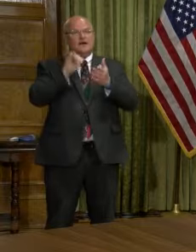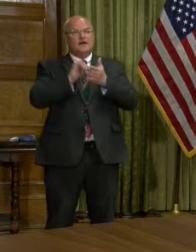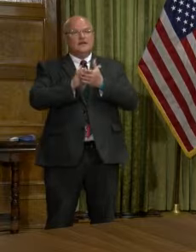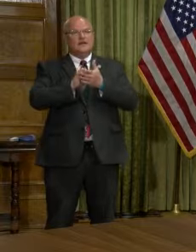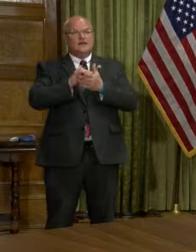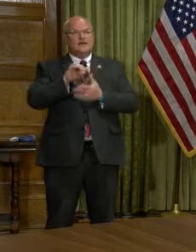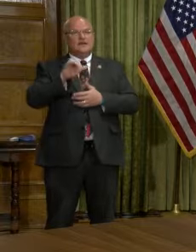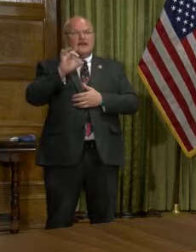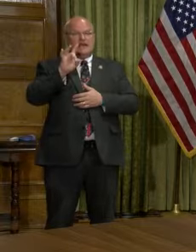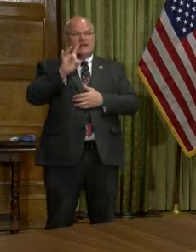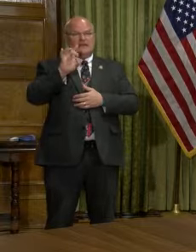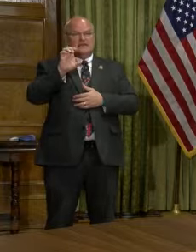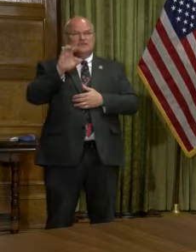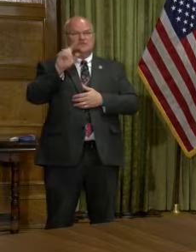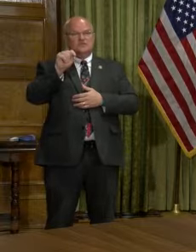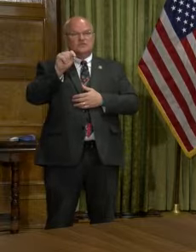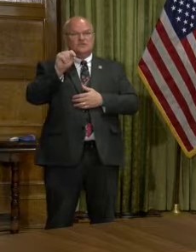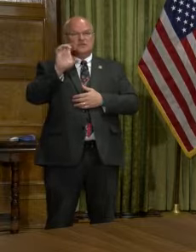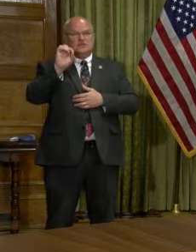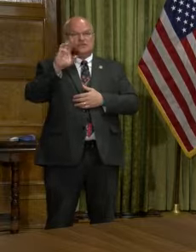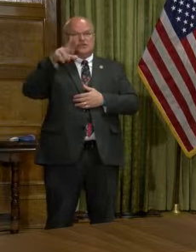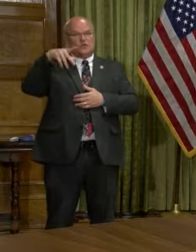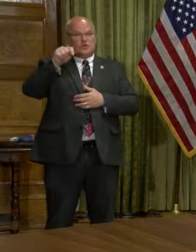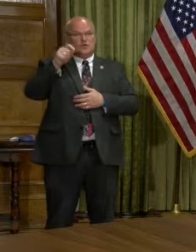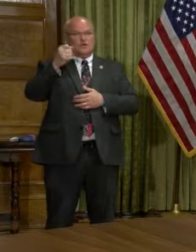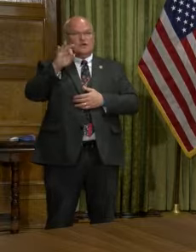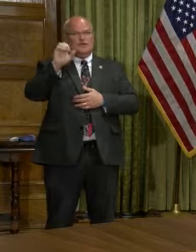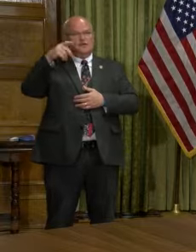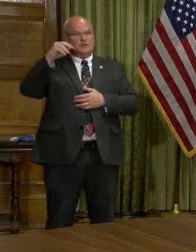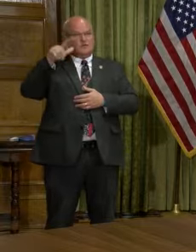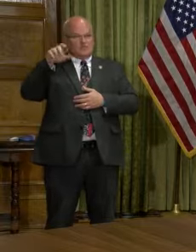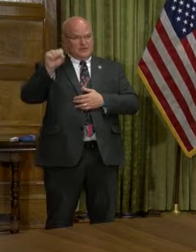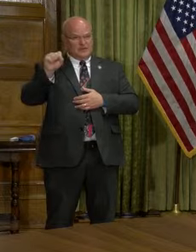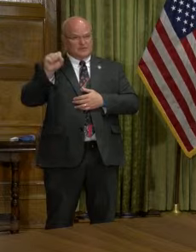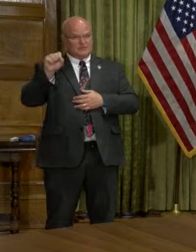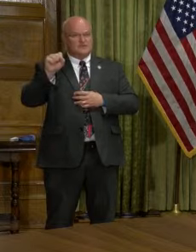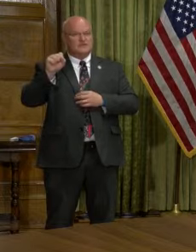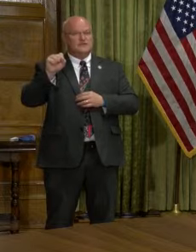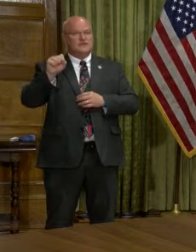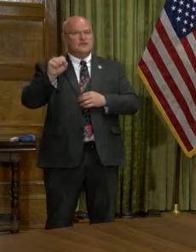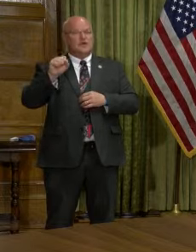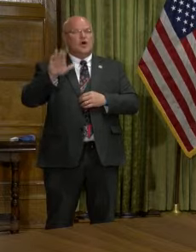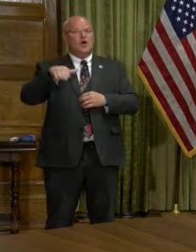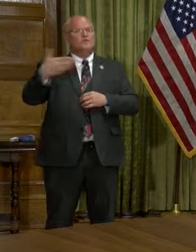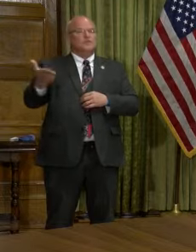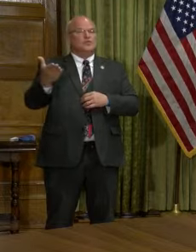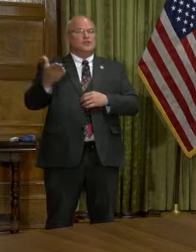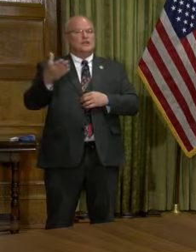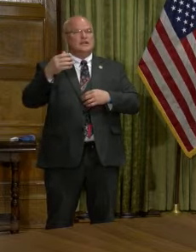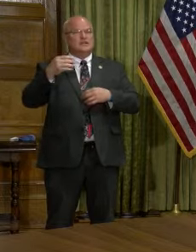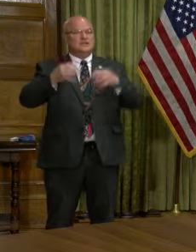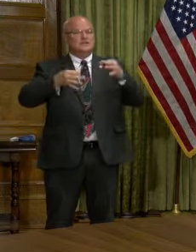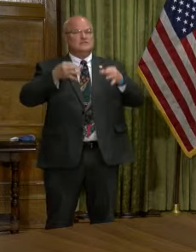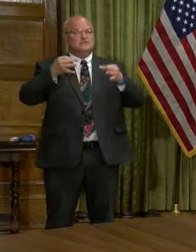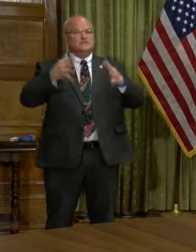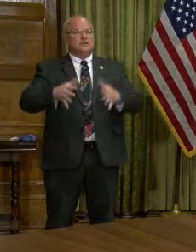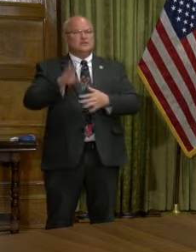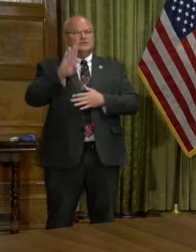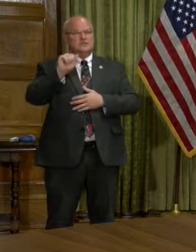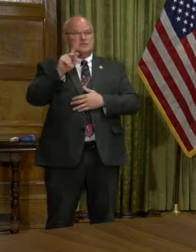8th Circuit Court of Appeals issued the writ of mandamus overturning Judge